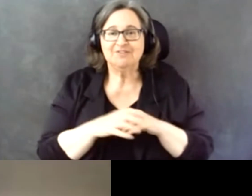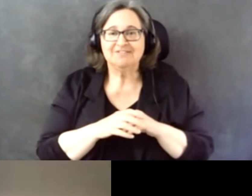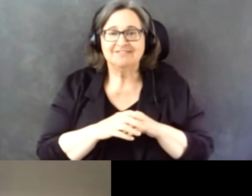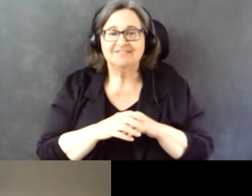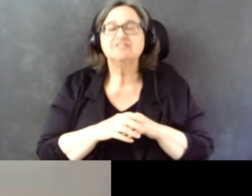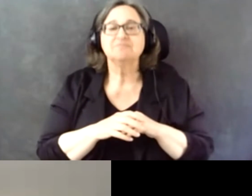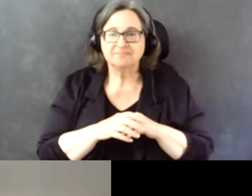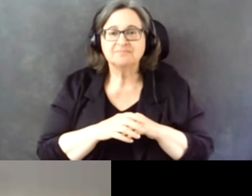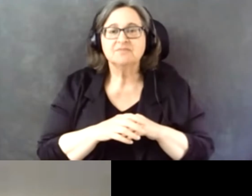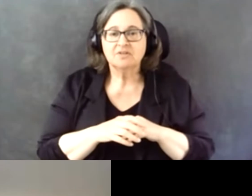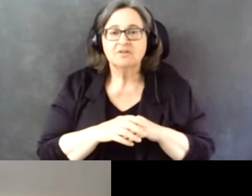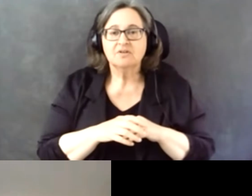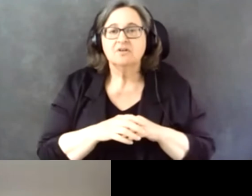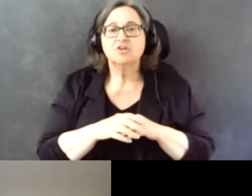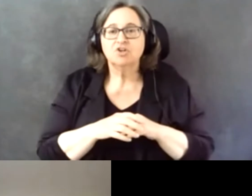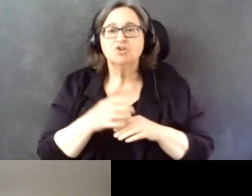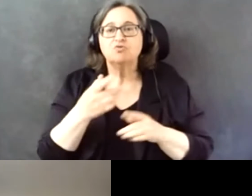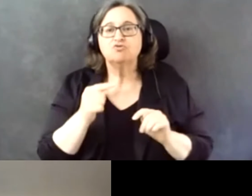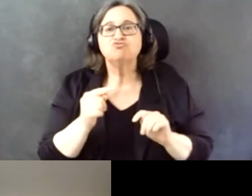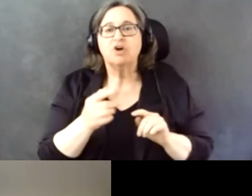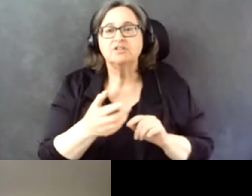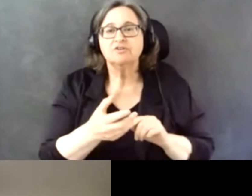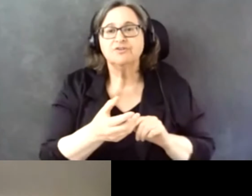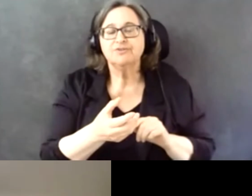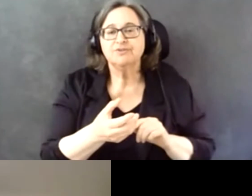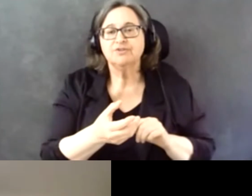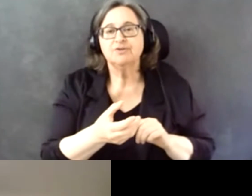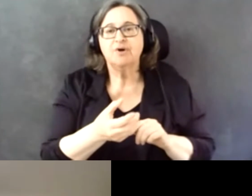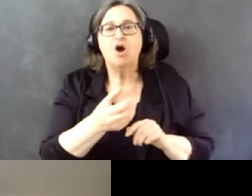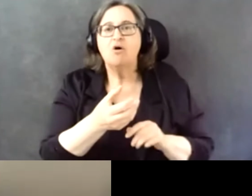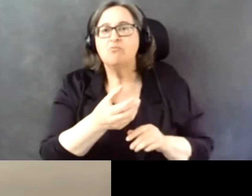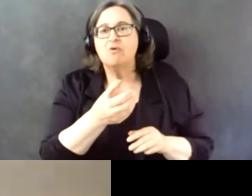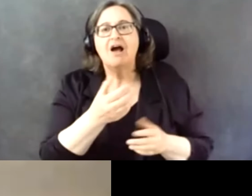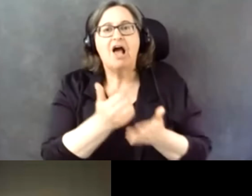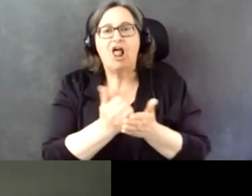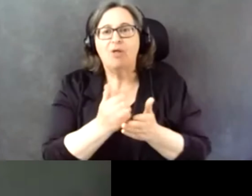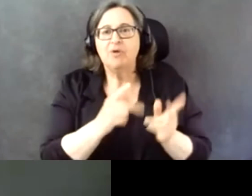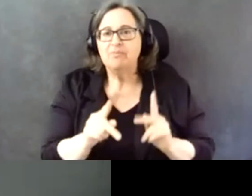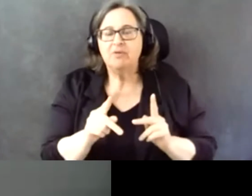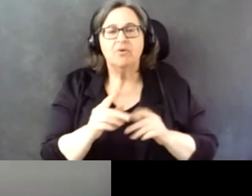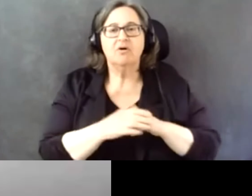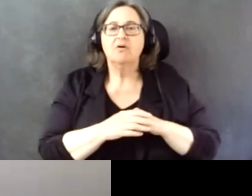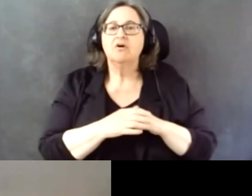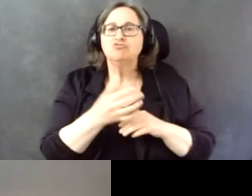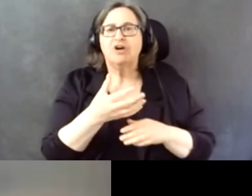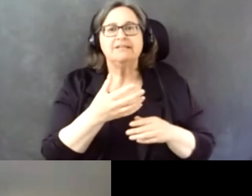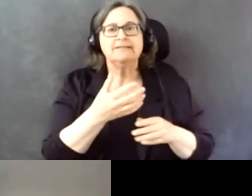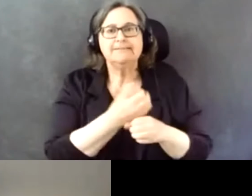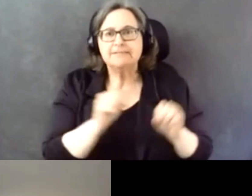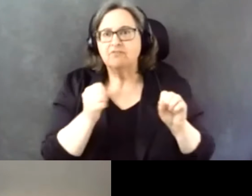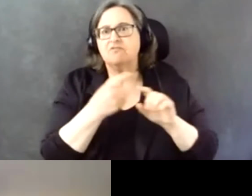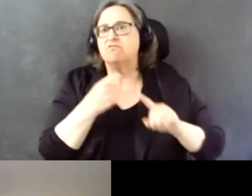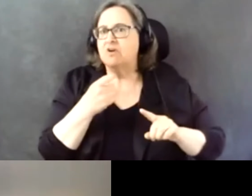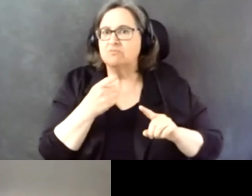in a lifetime pulling people out of the river no one goes upstream and in the first place we have just